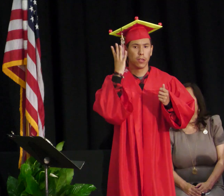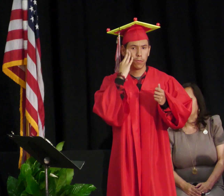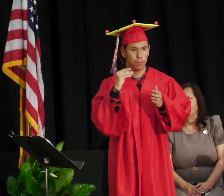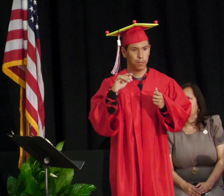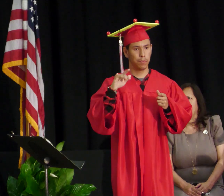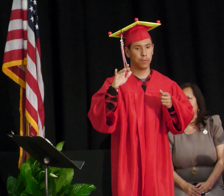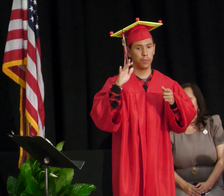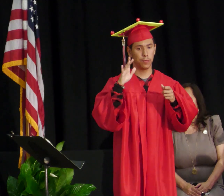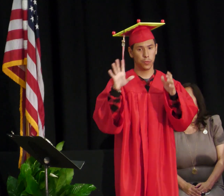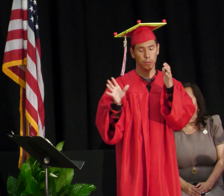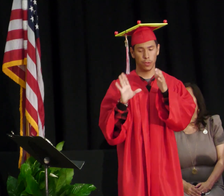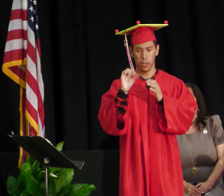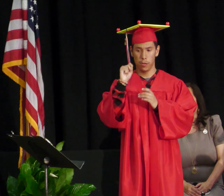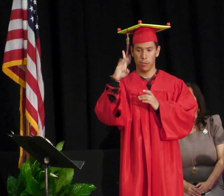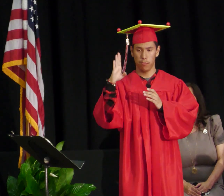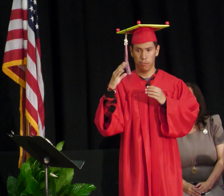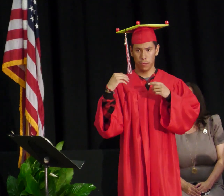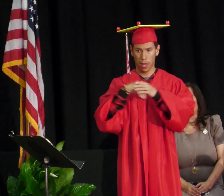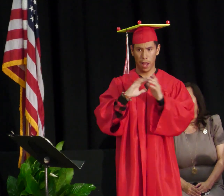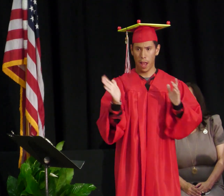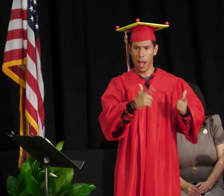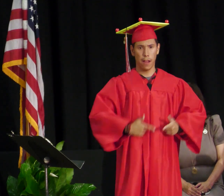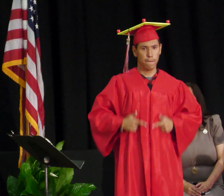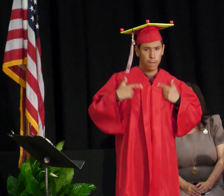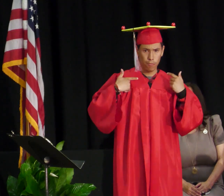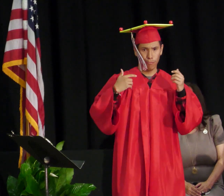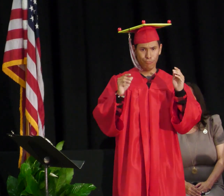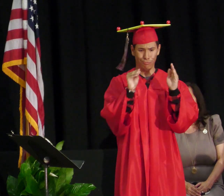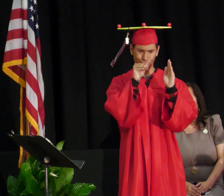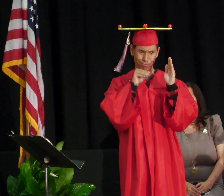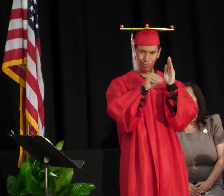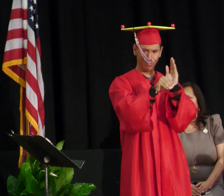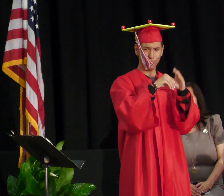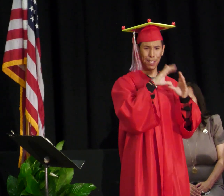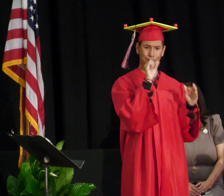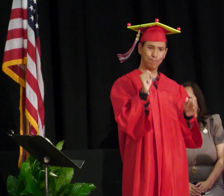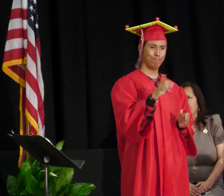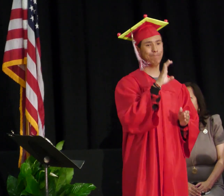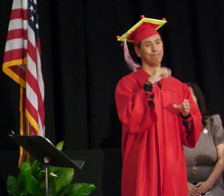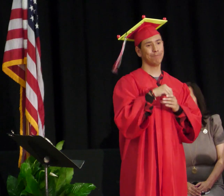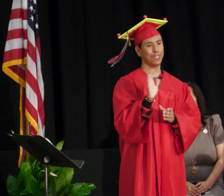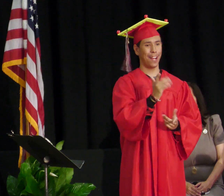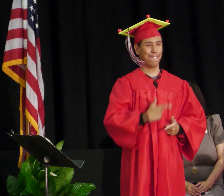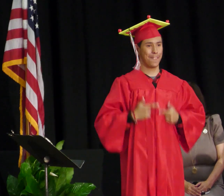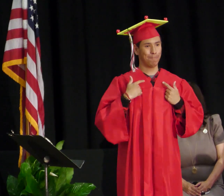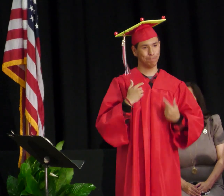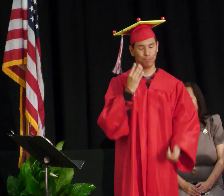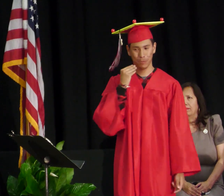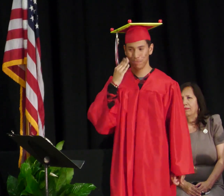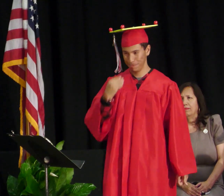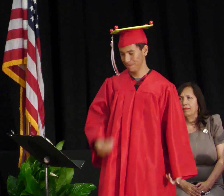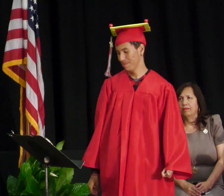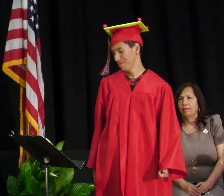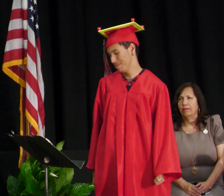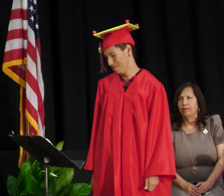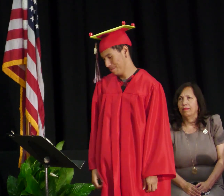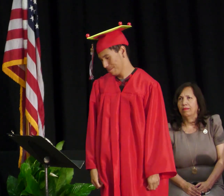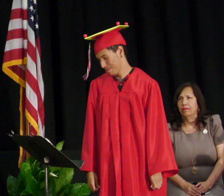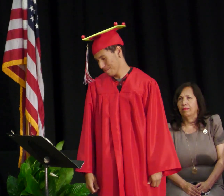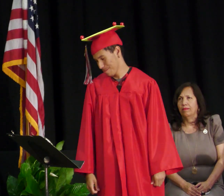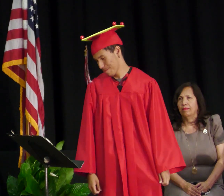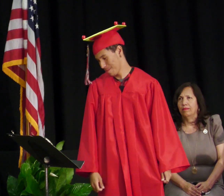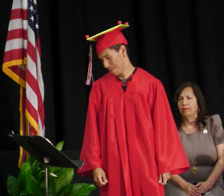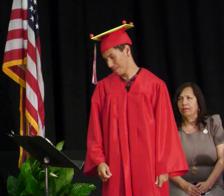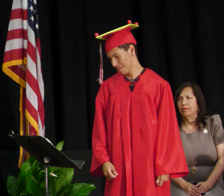Our experience here at CSDB is going to fill a part of our lives.